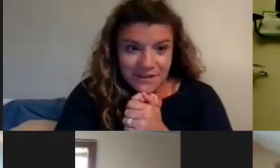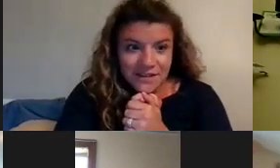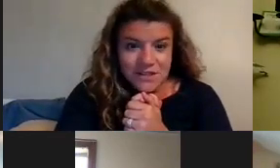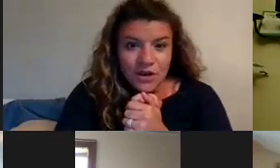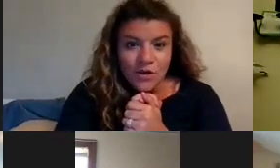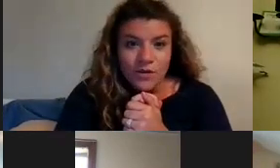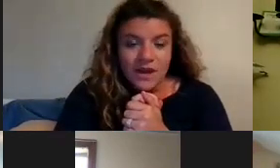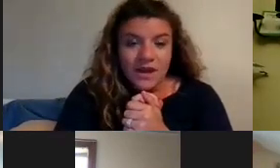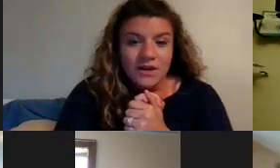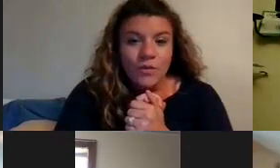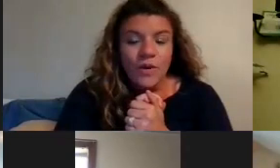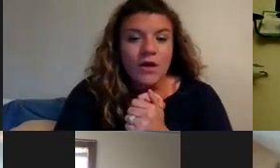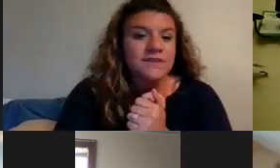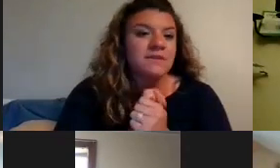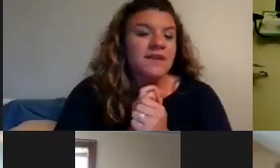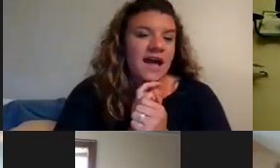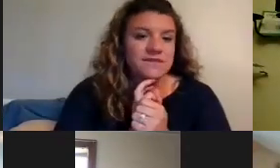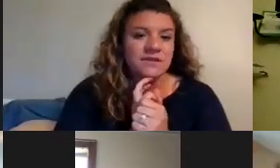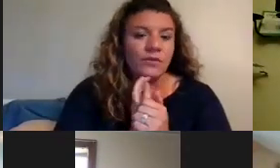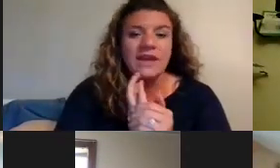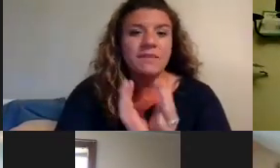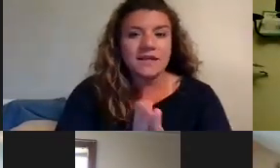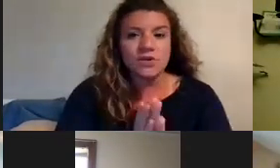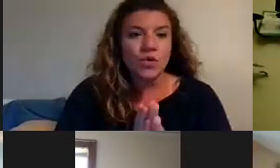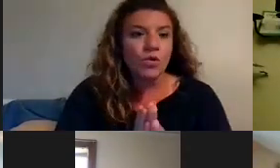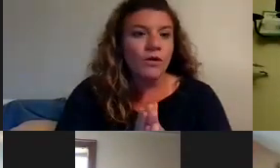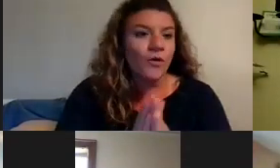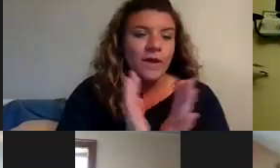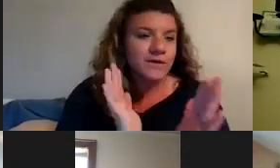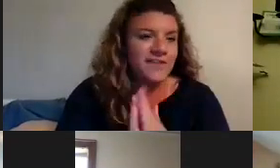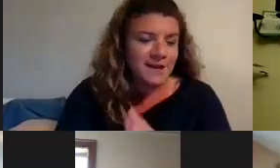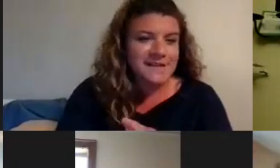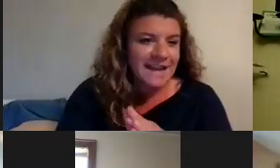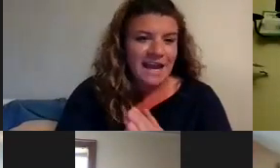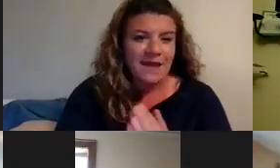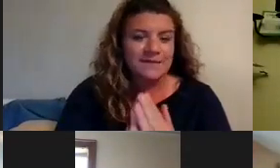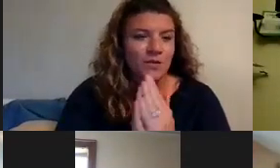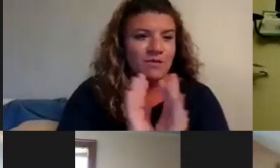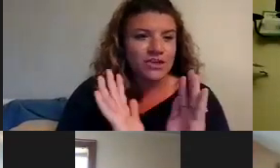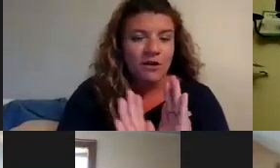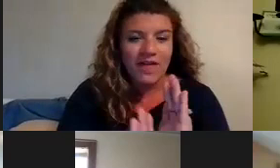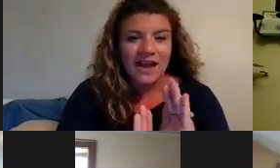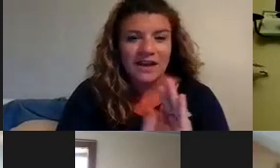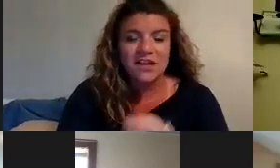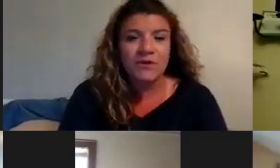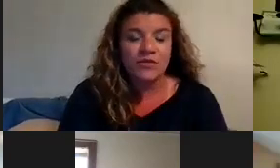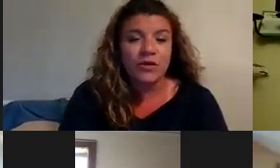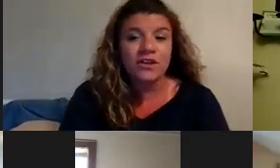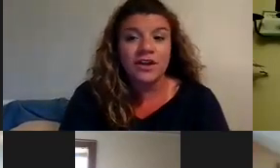Mm-hmm. So while sometimes we can be in school, we would develop sign names and we would do all that kind of stuff. But if we're going to look at